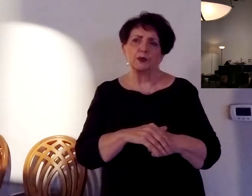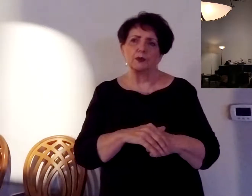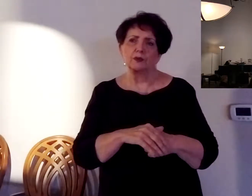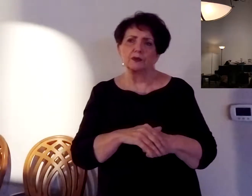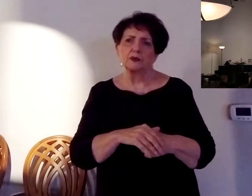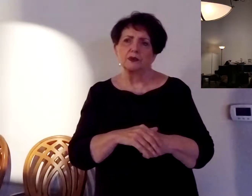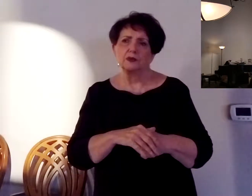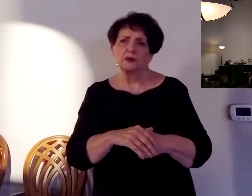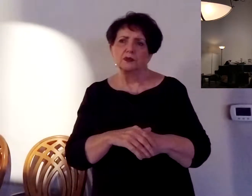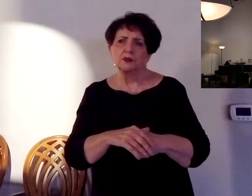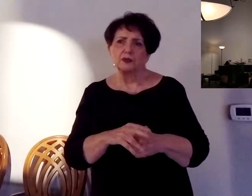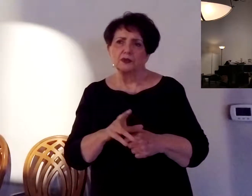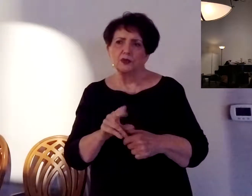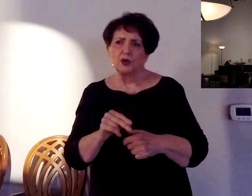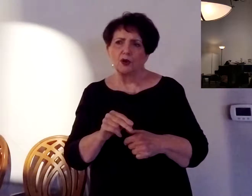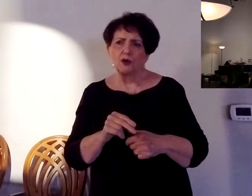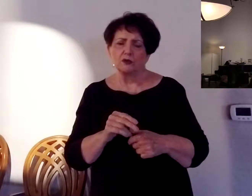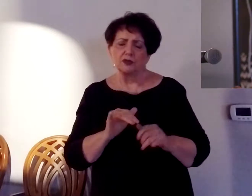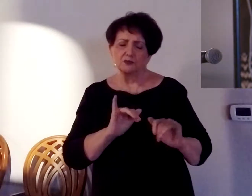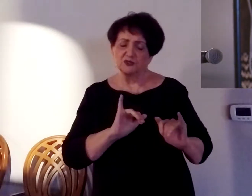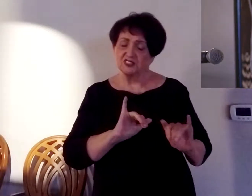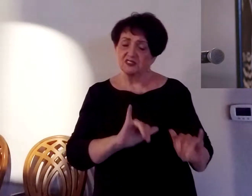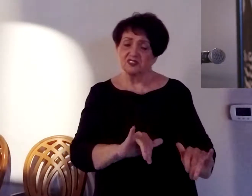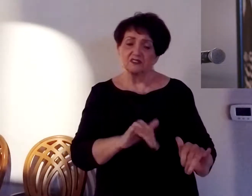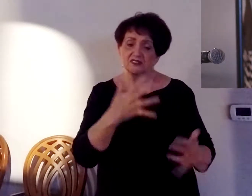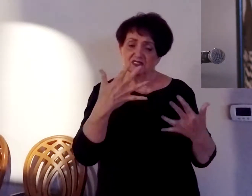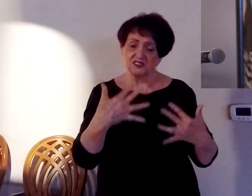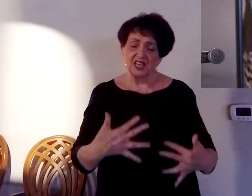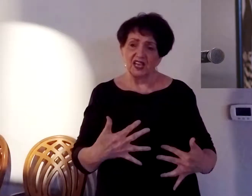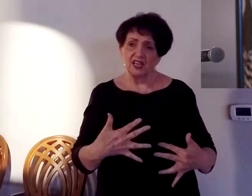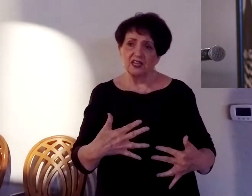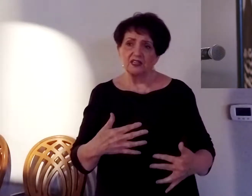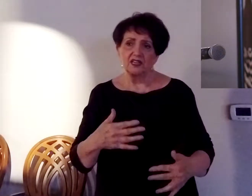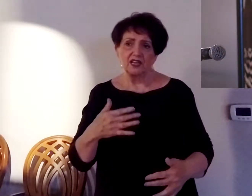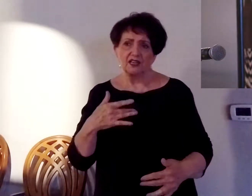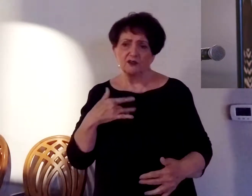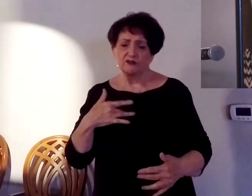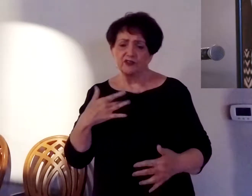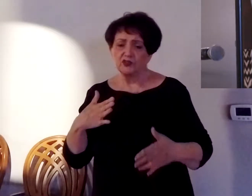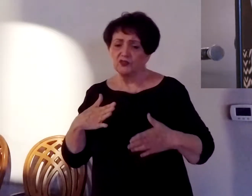No, I'm still very sad. I don't feel the joy for